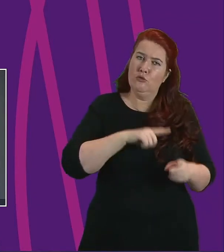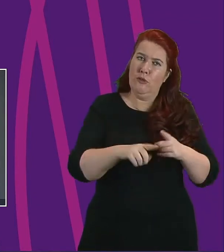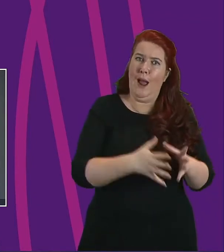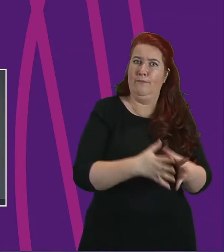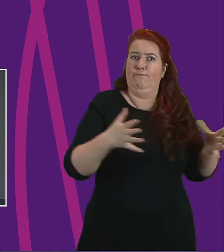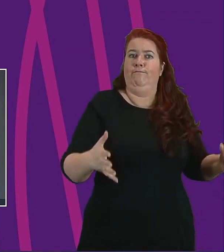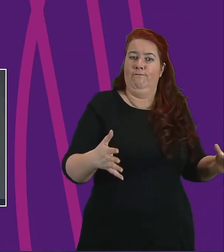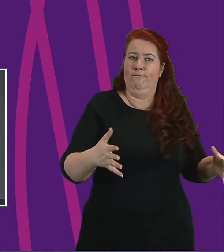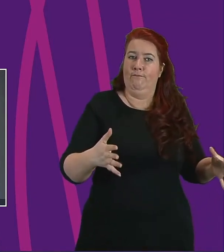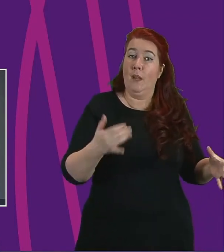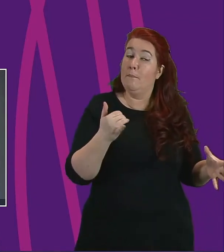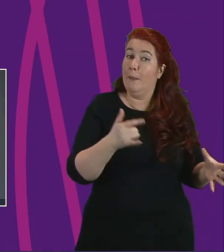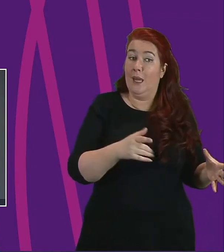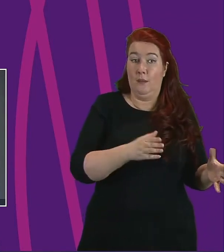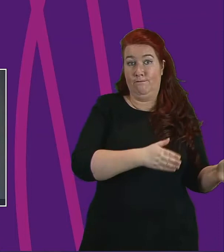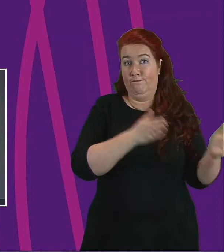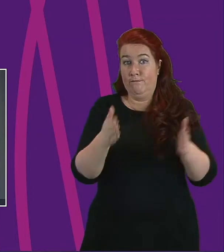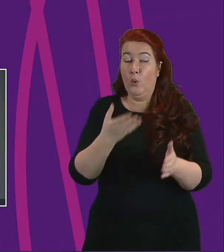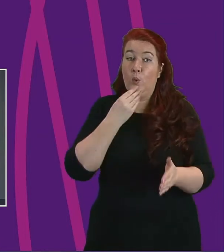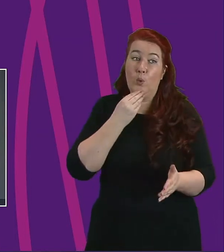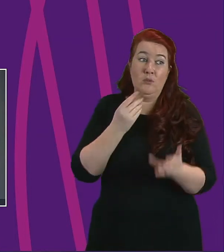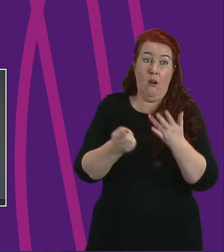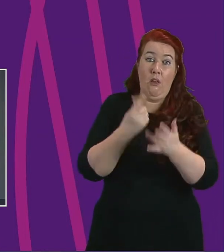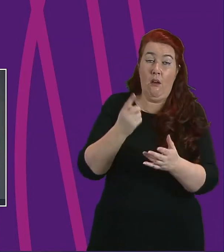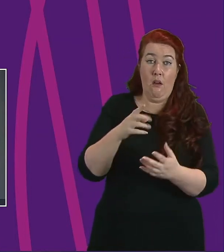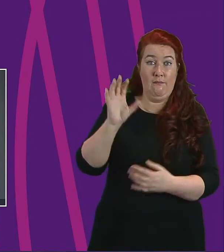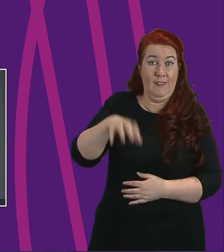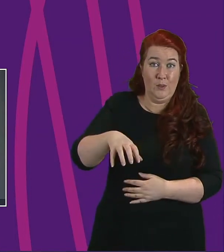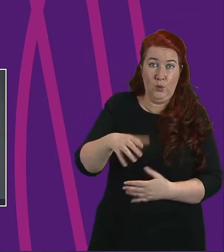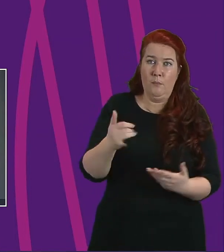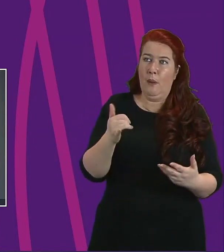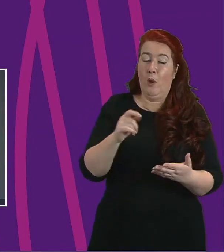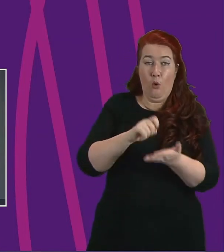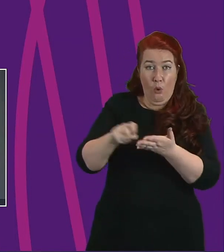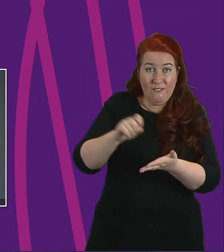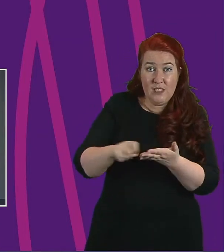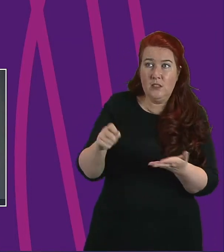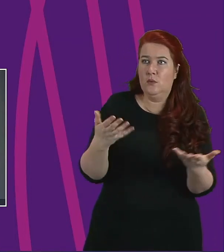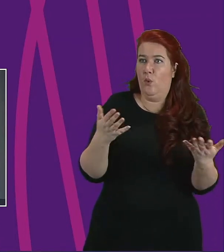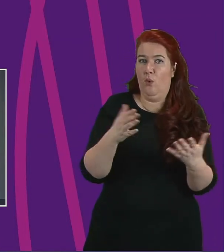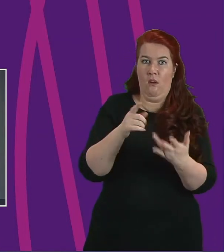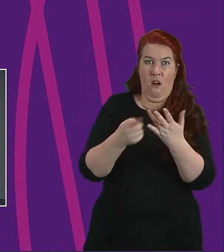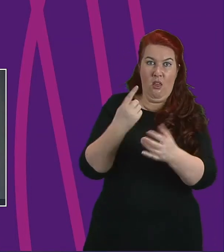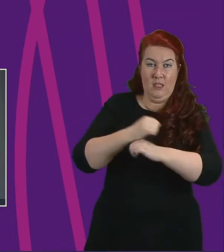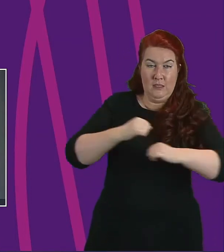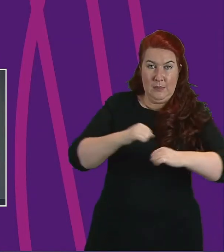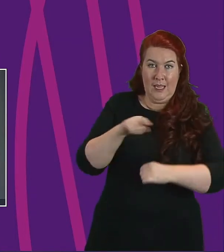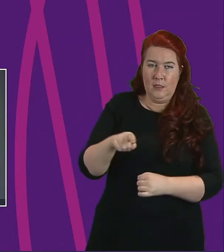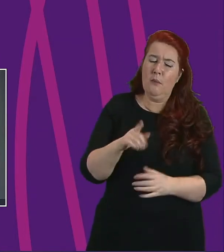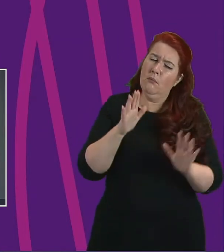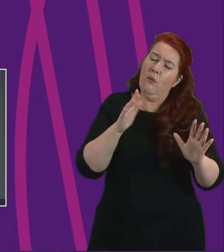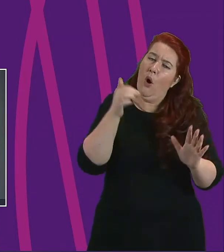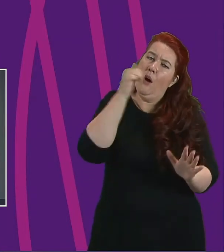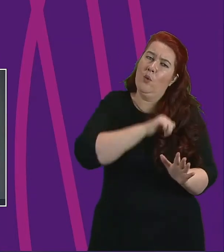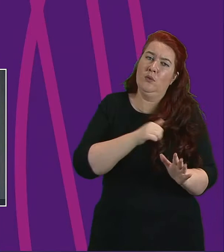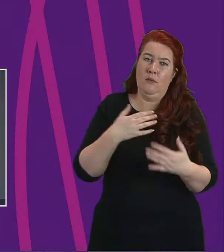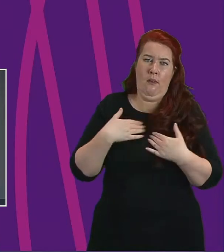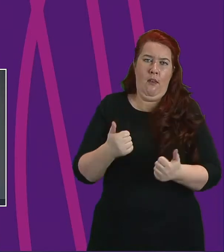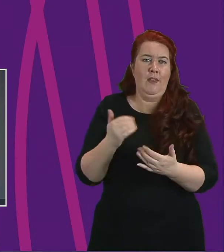include community facilities or vacant office accommodation, subject to health and safety considerations and risk